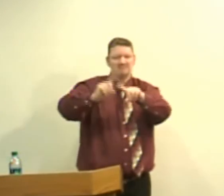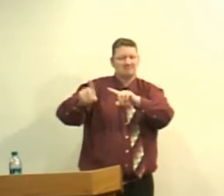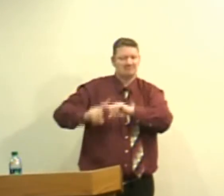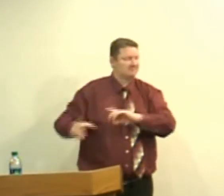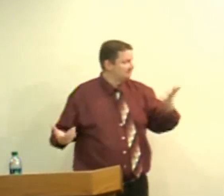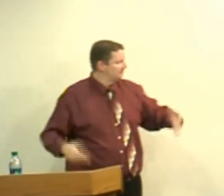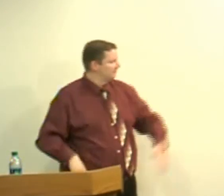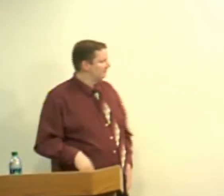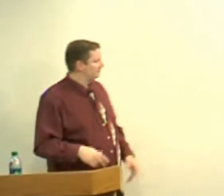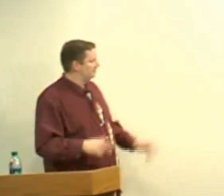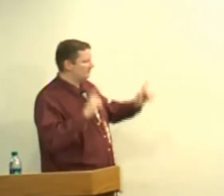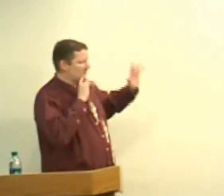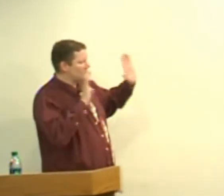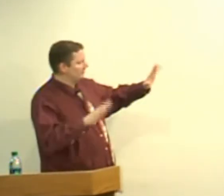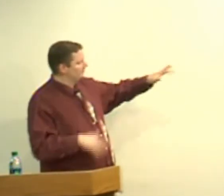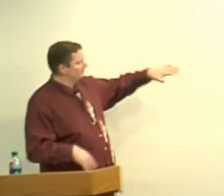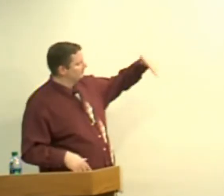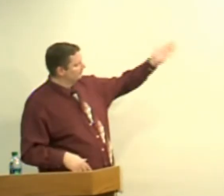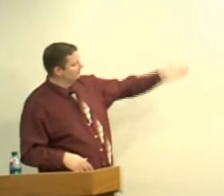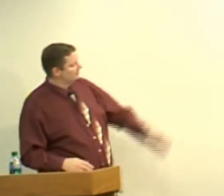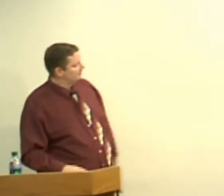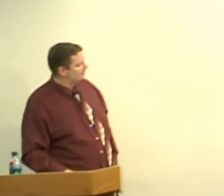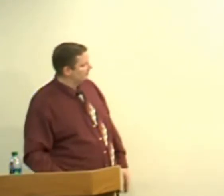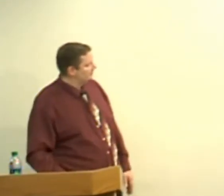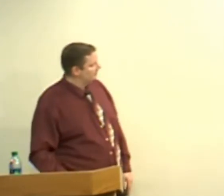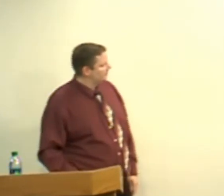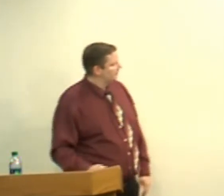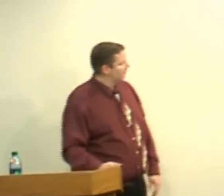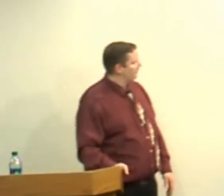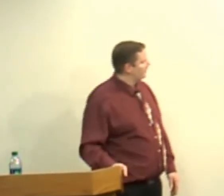of God, the grace of God can be given to anyone.